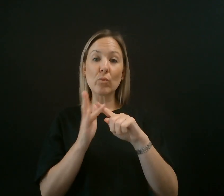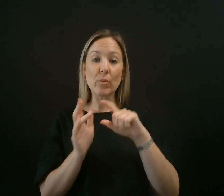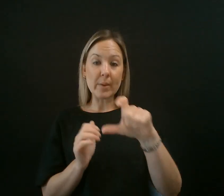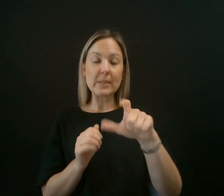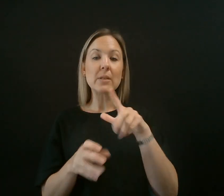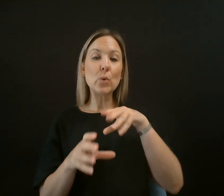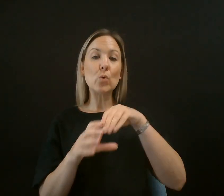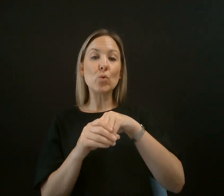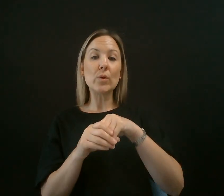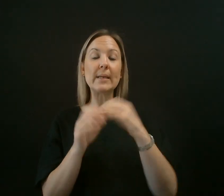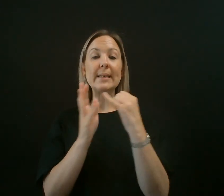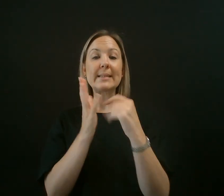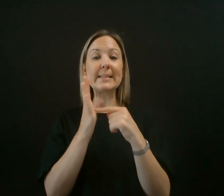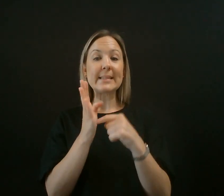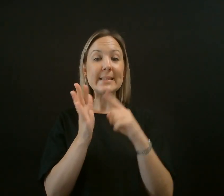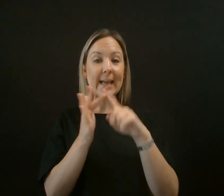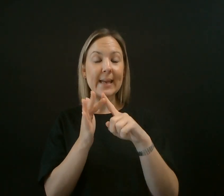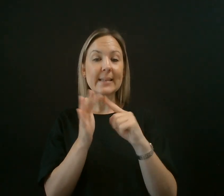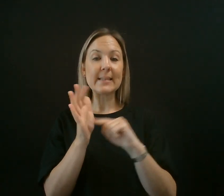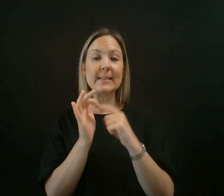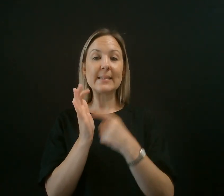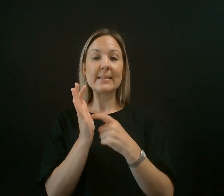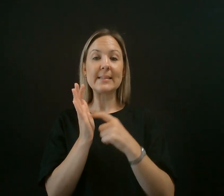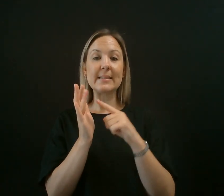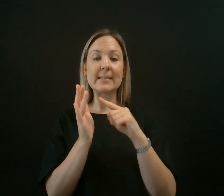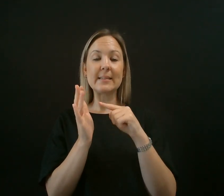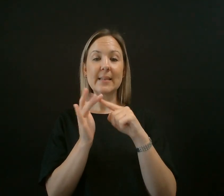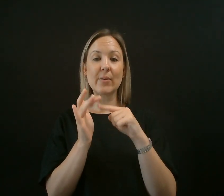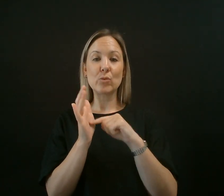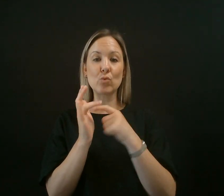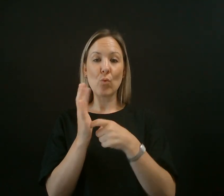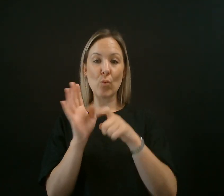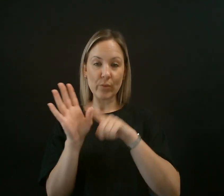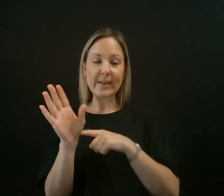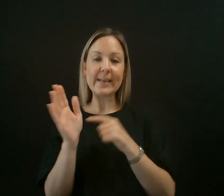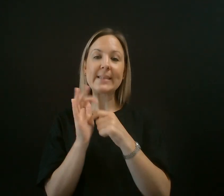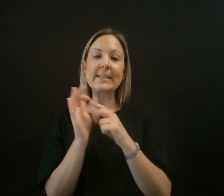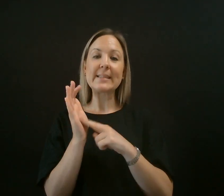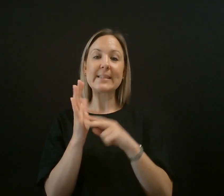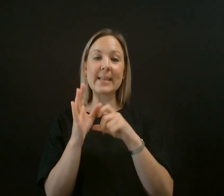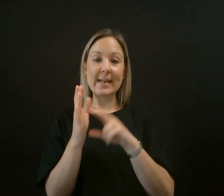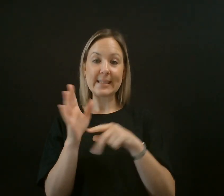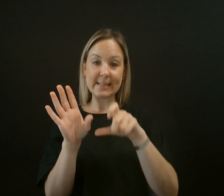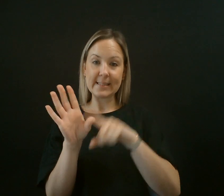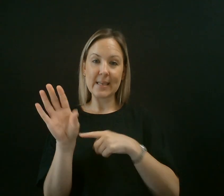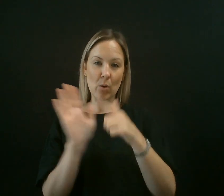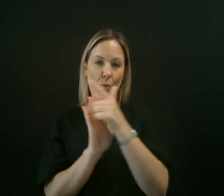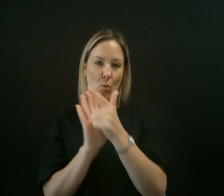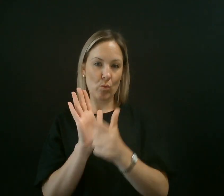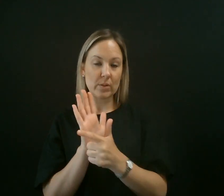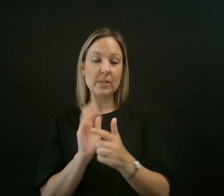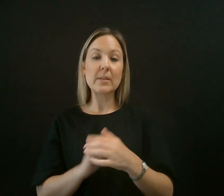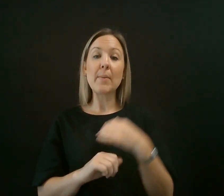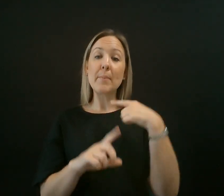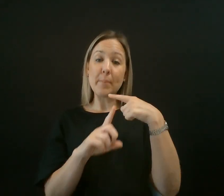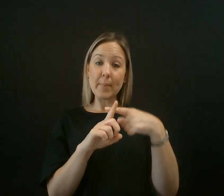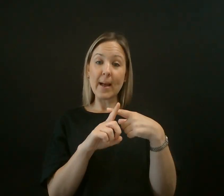including state and territories' residential tenancy laws, and for